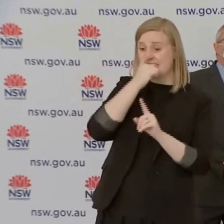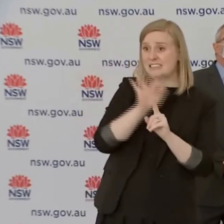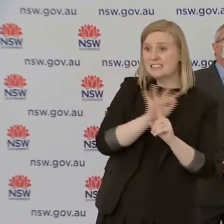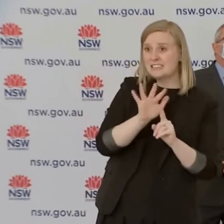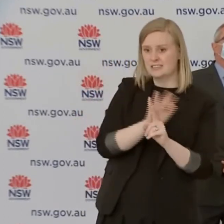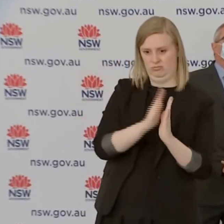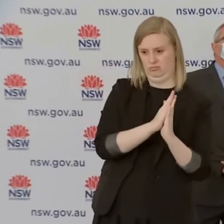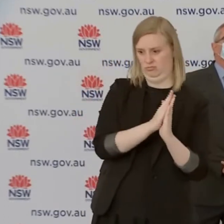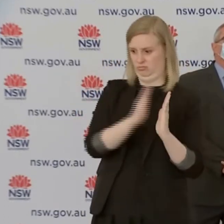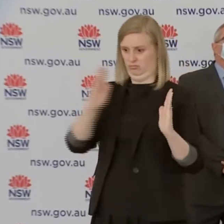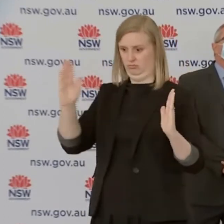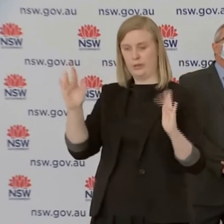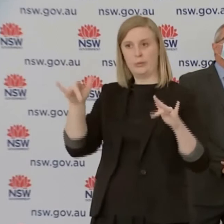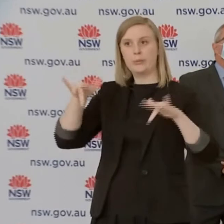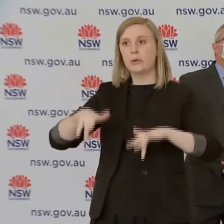unprotected from